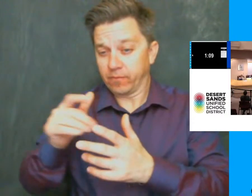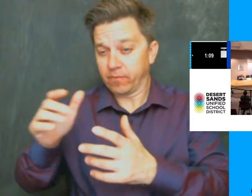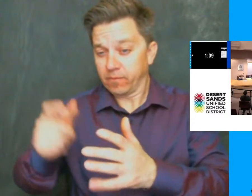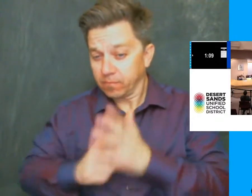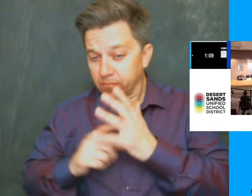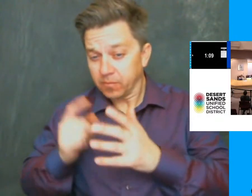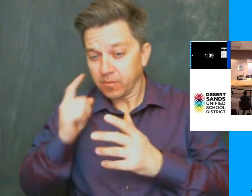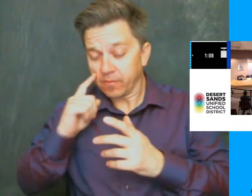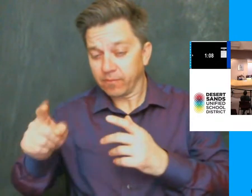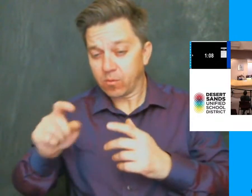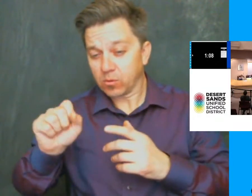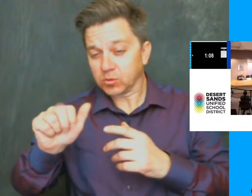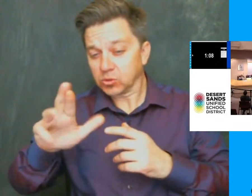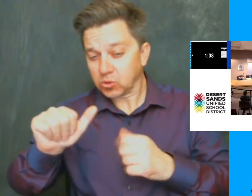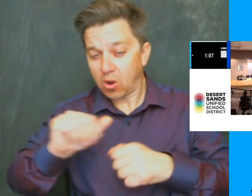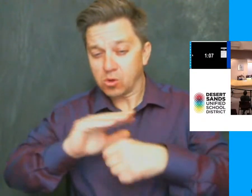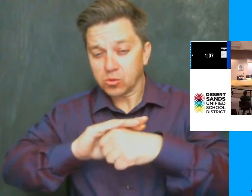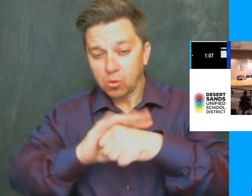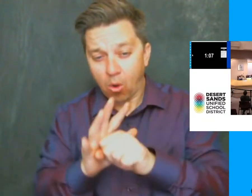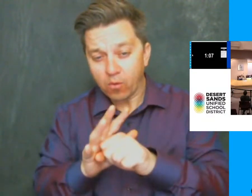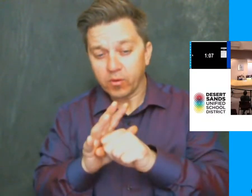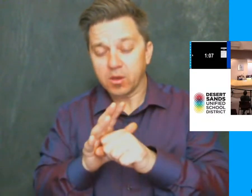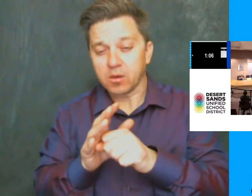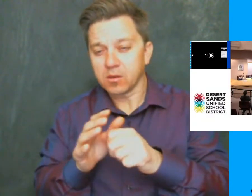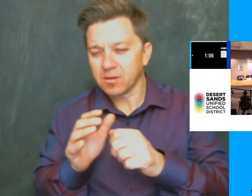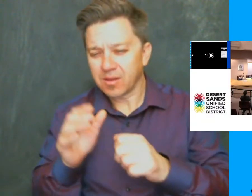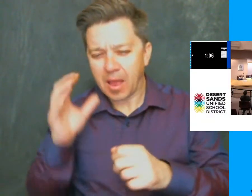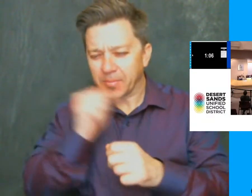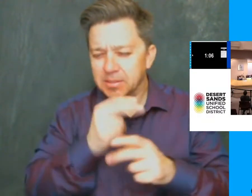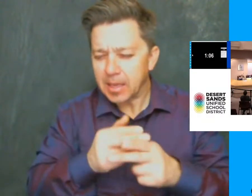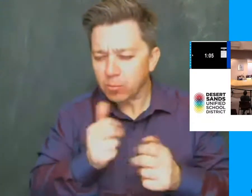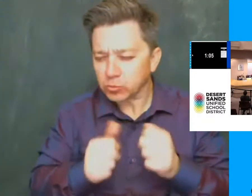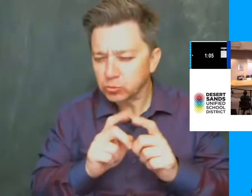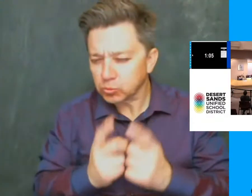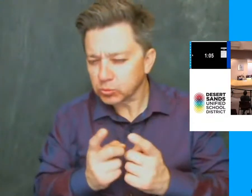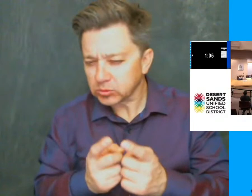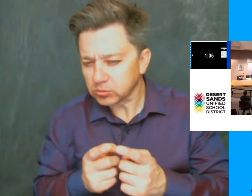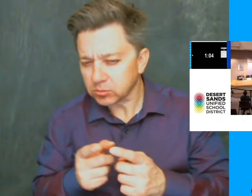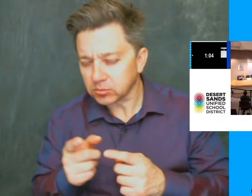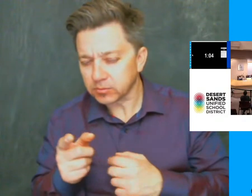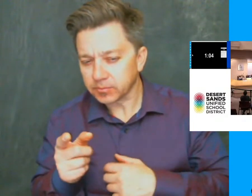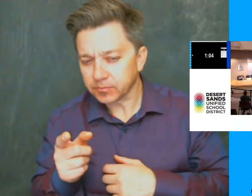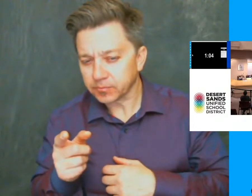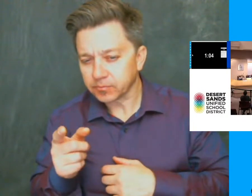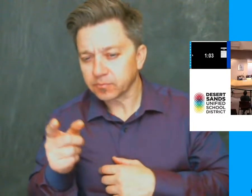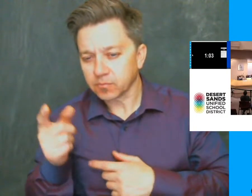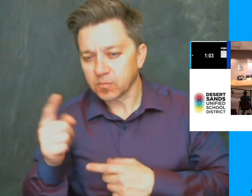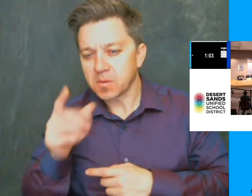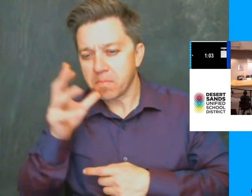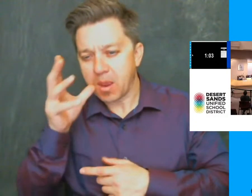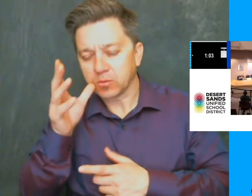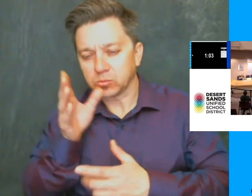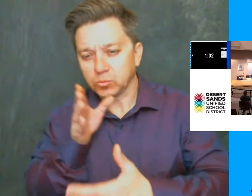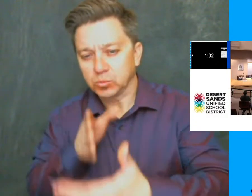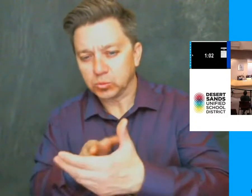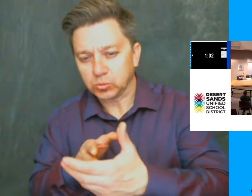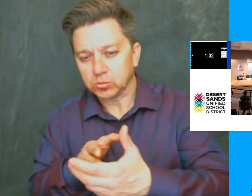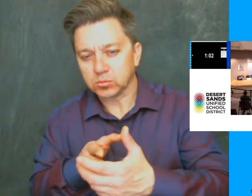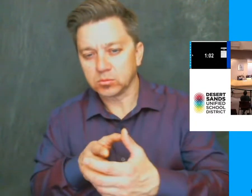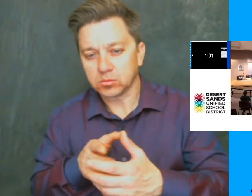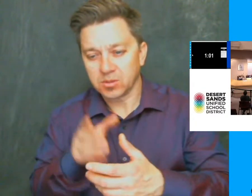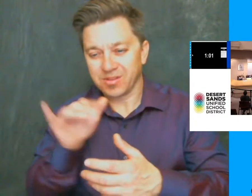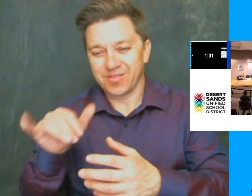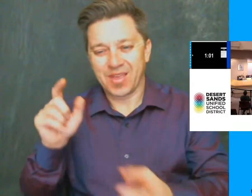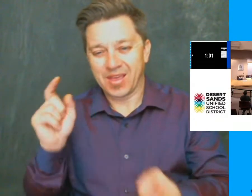SARS-CoV against the, with a threat of suit by the parents. This reversal